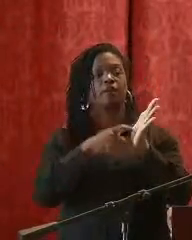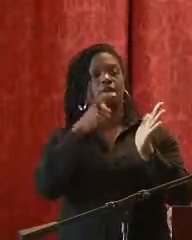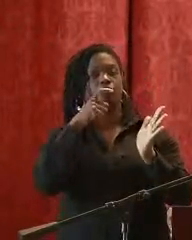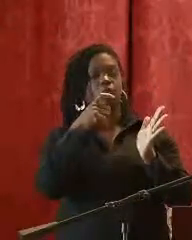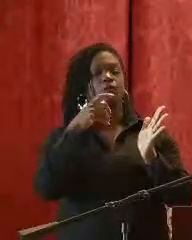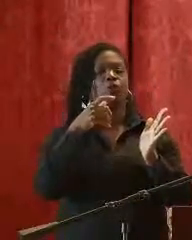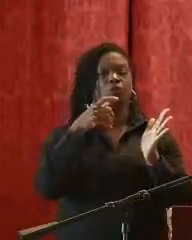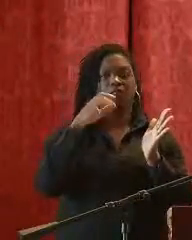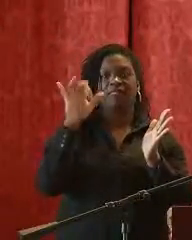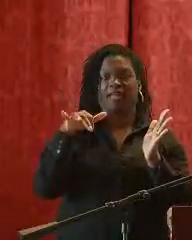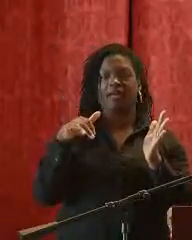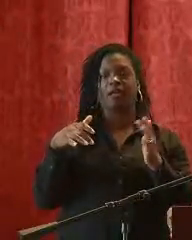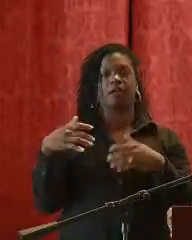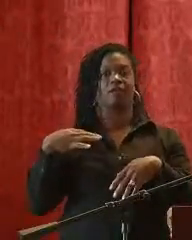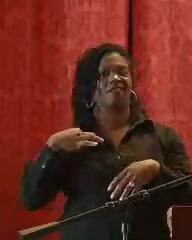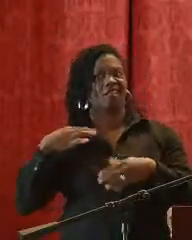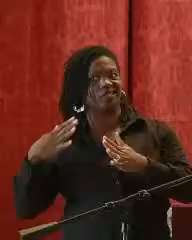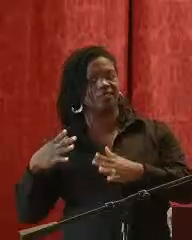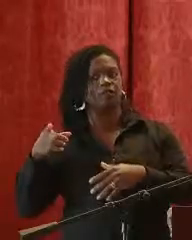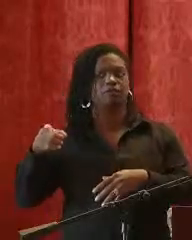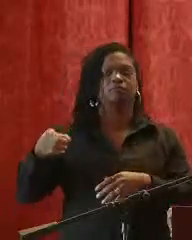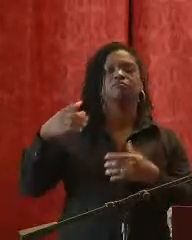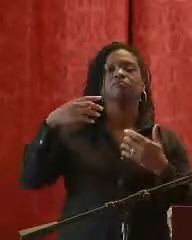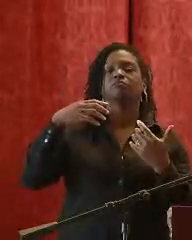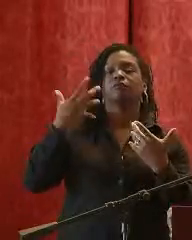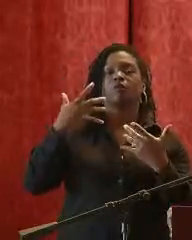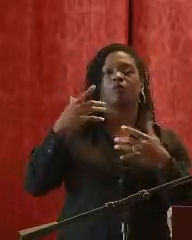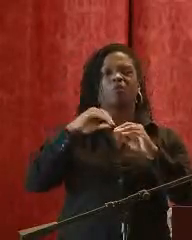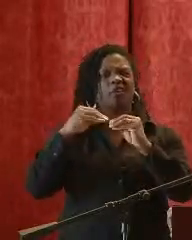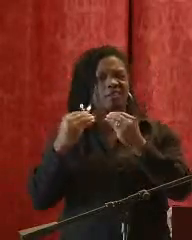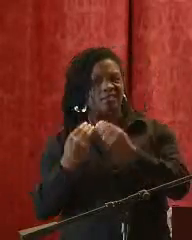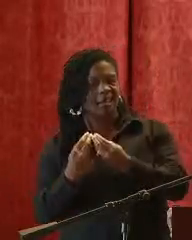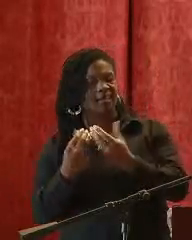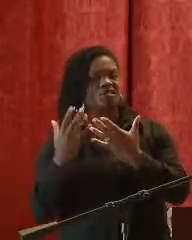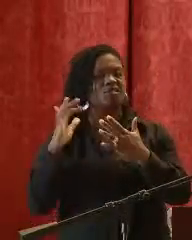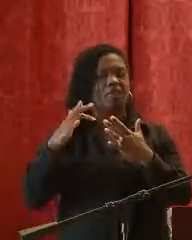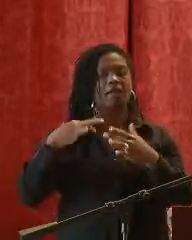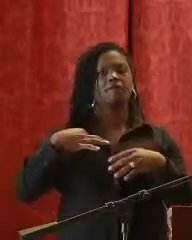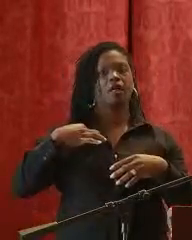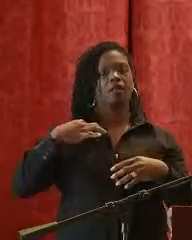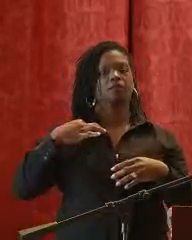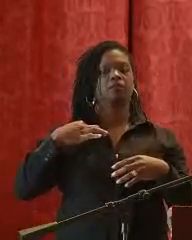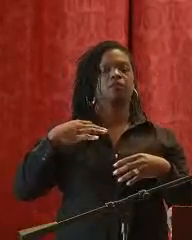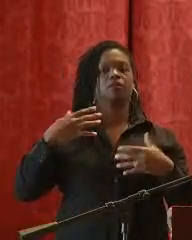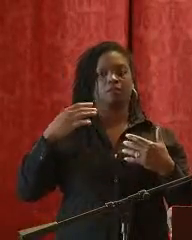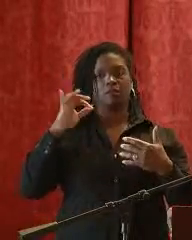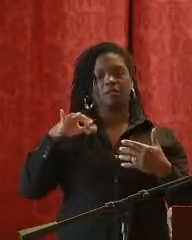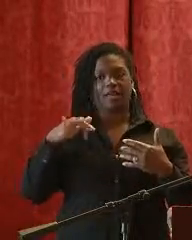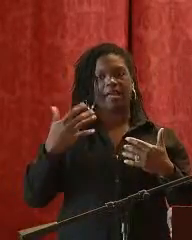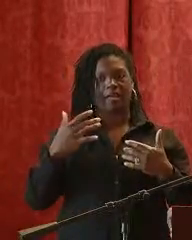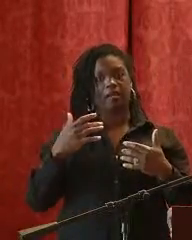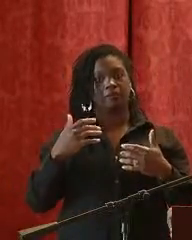a volunteer or organization that has substantially enhanced the opportunities of Louisiana,